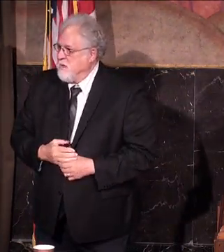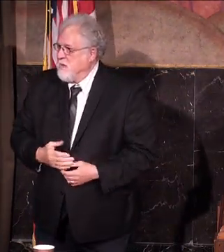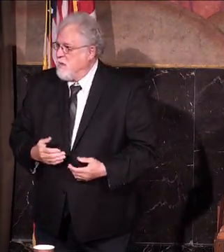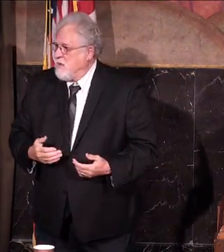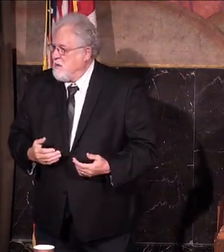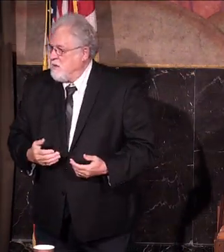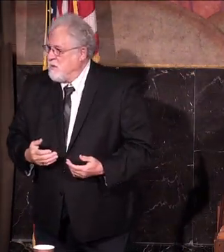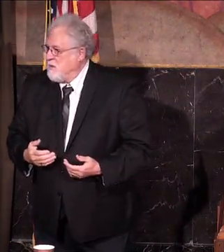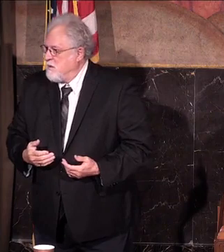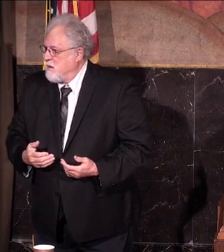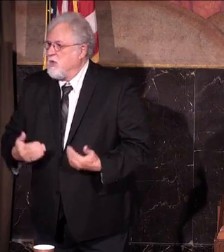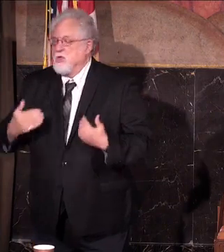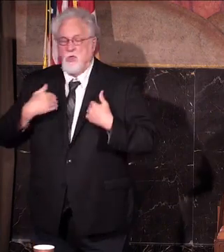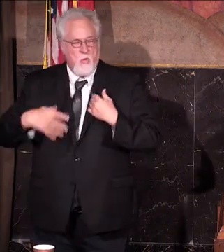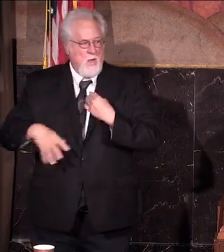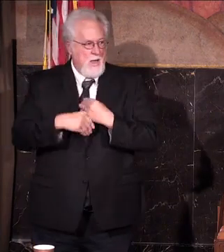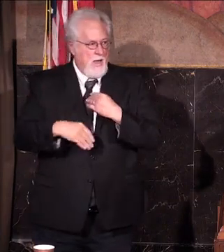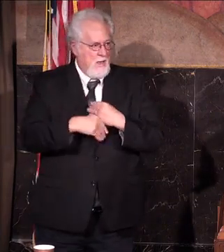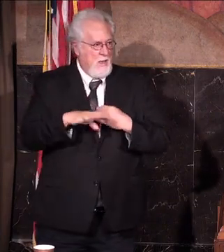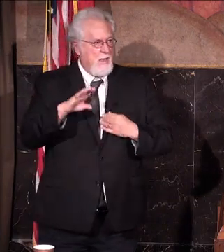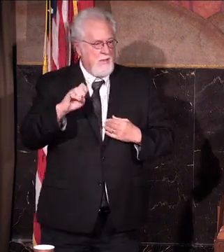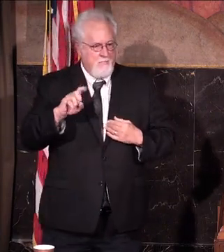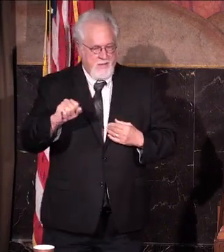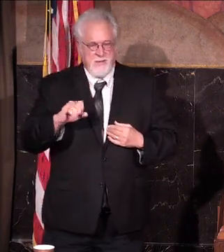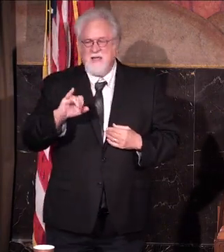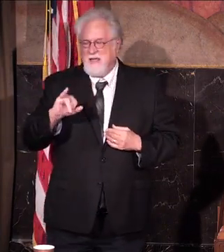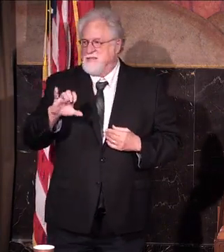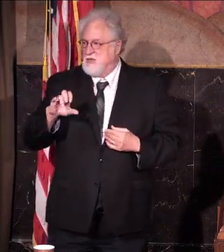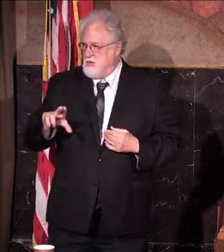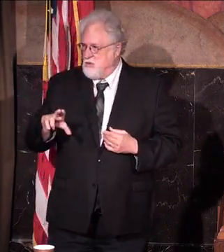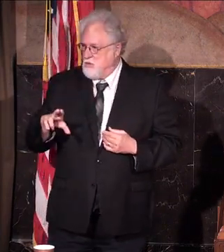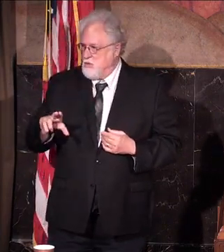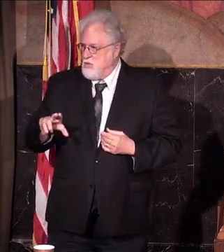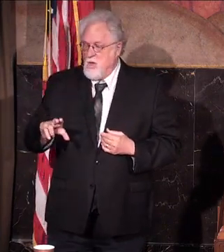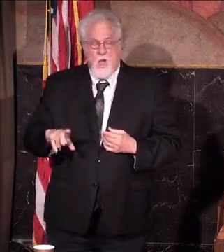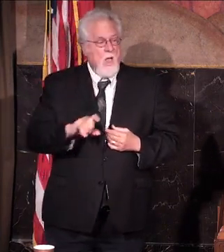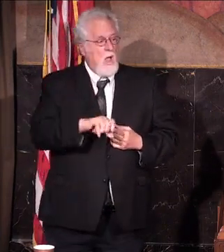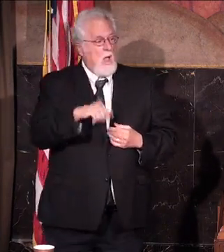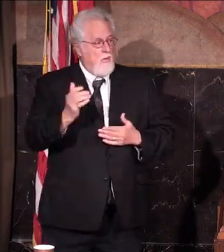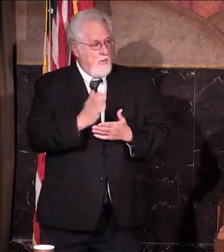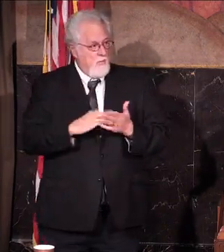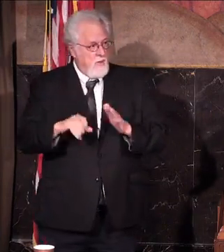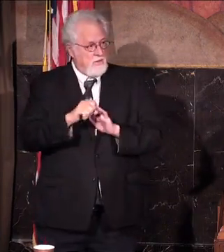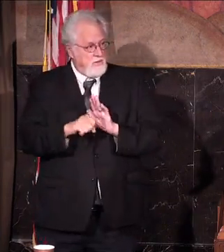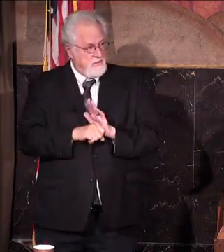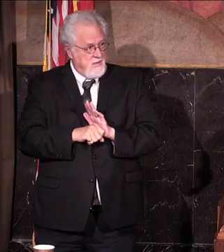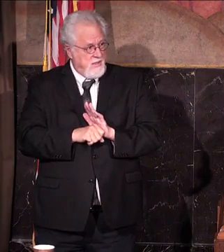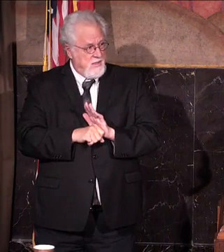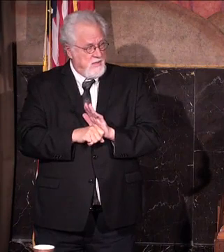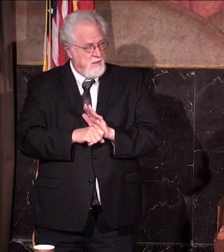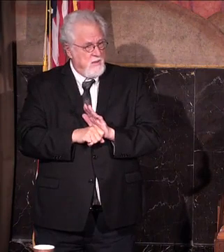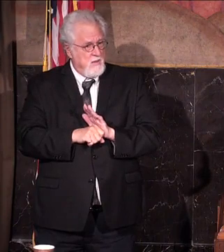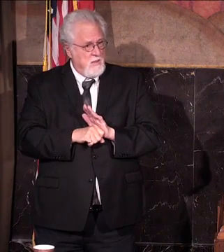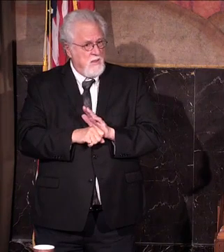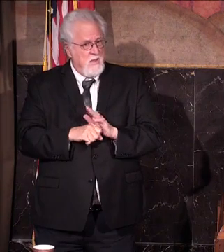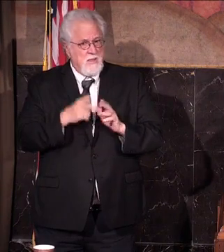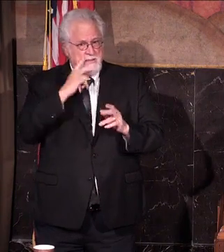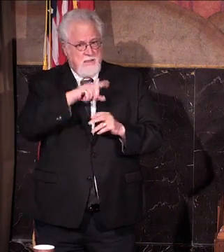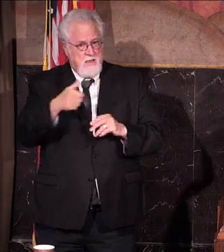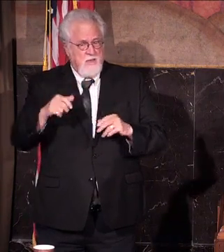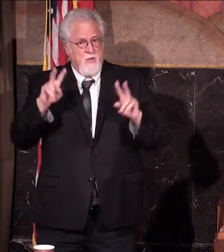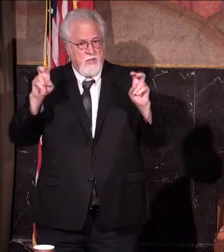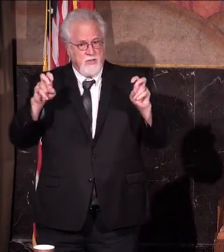capacity, adding beds and ICU beds in particular. In other parts of the state, we've seen issues not necessarily around beds, but staffing.